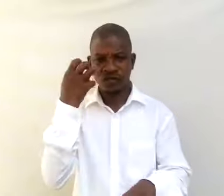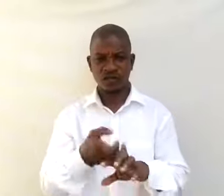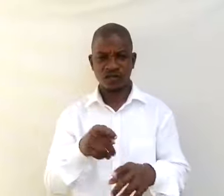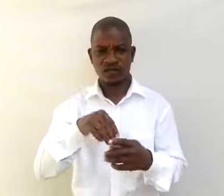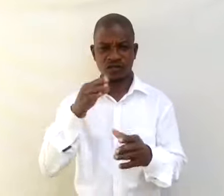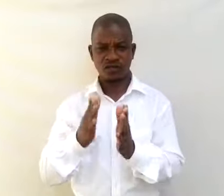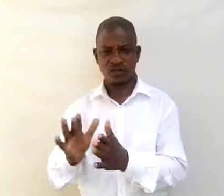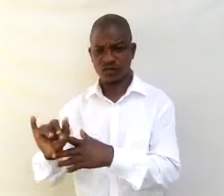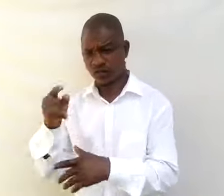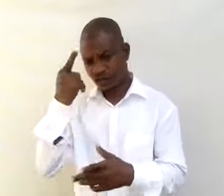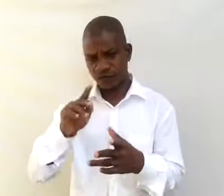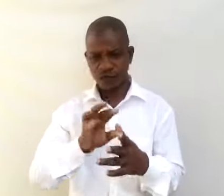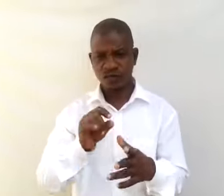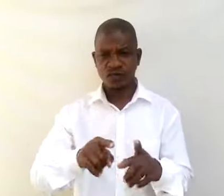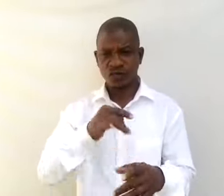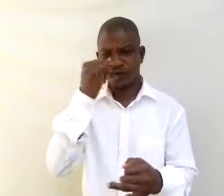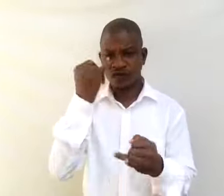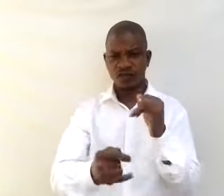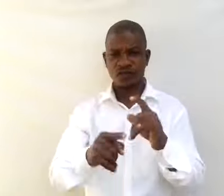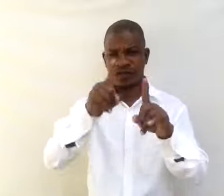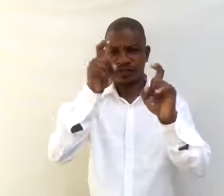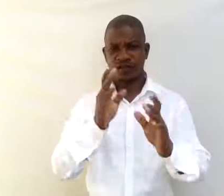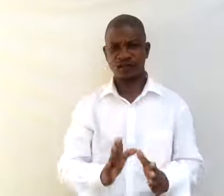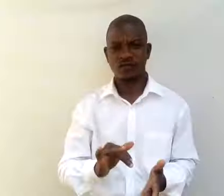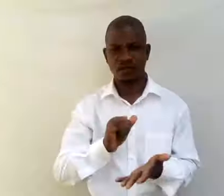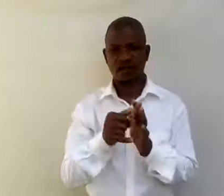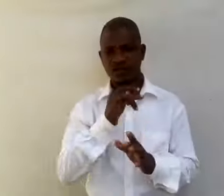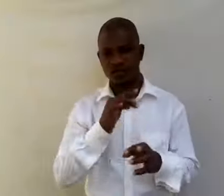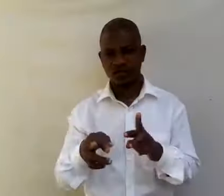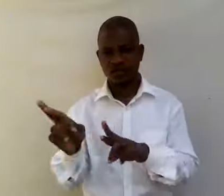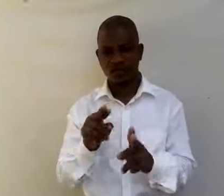your final examination that is already knocking at the door.